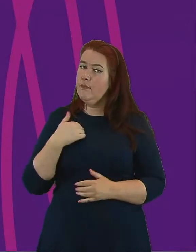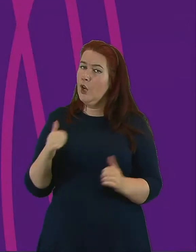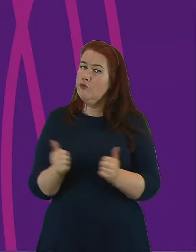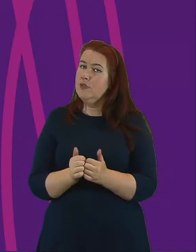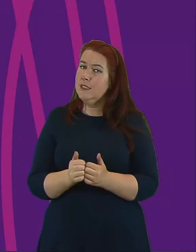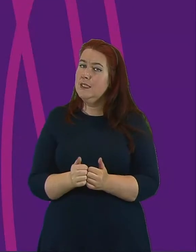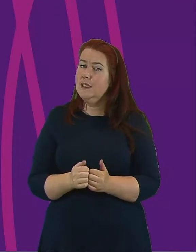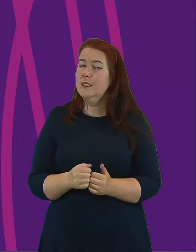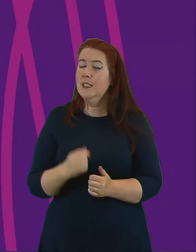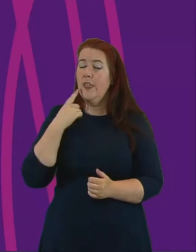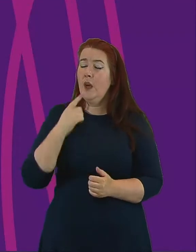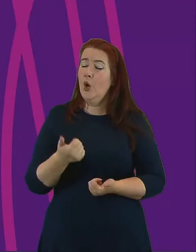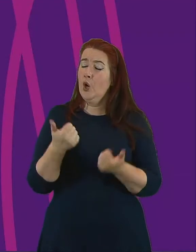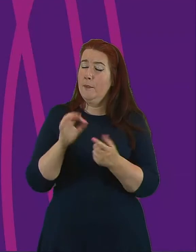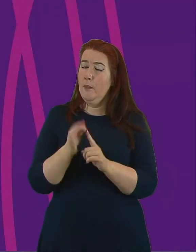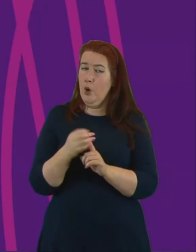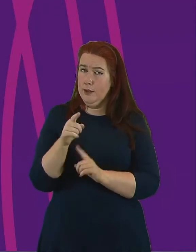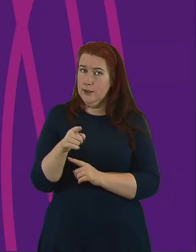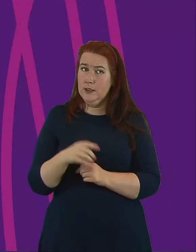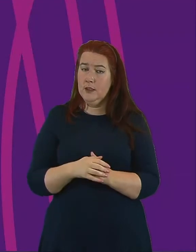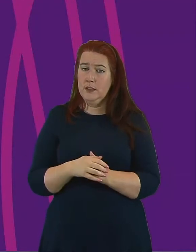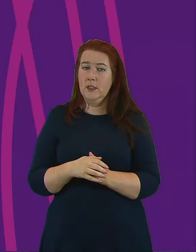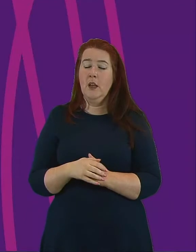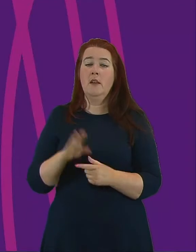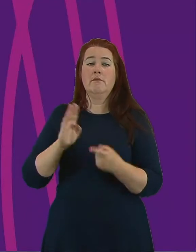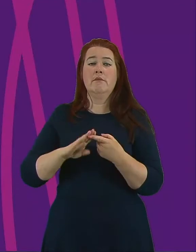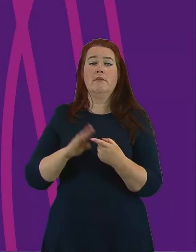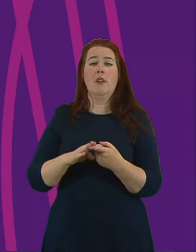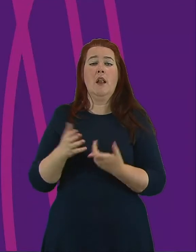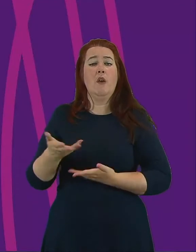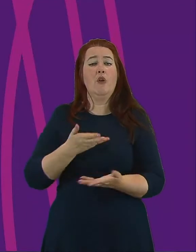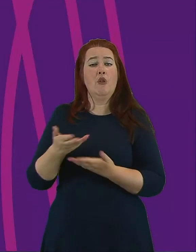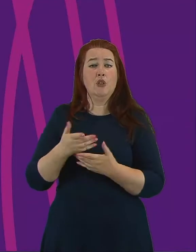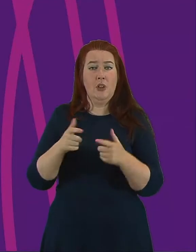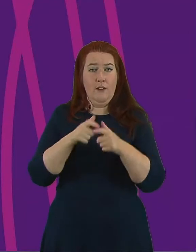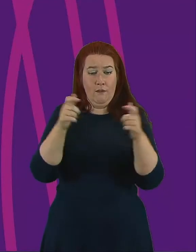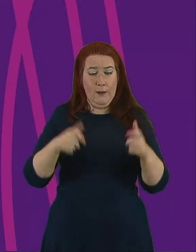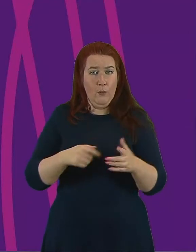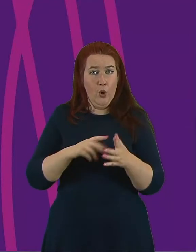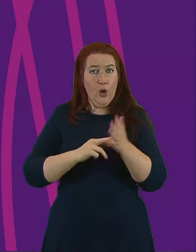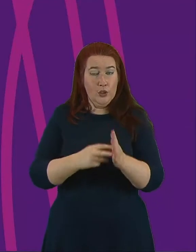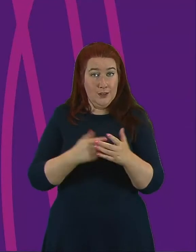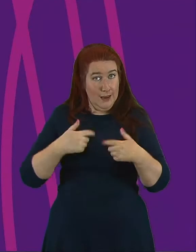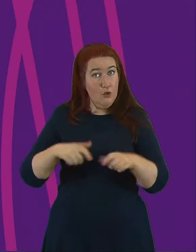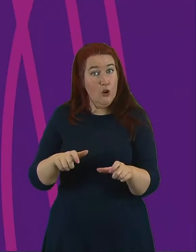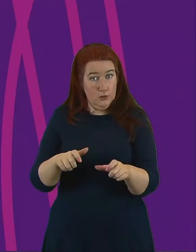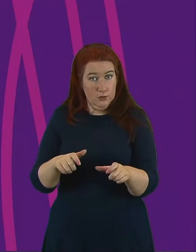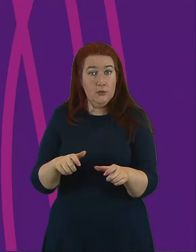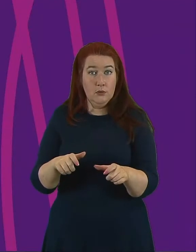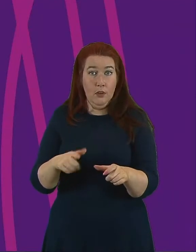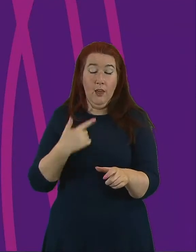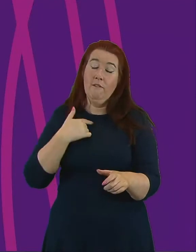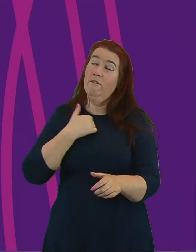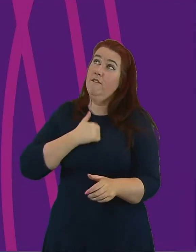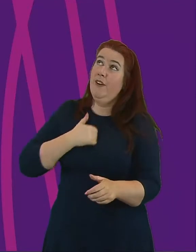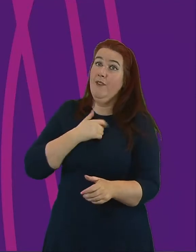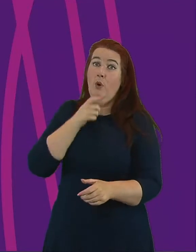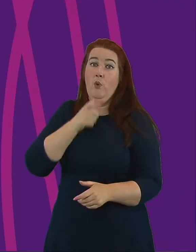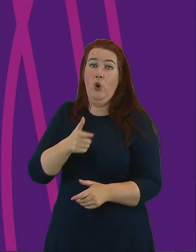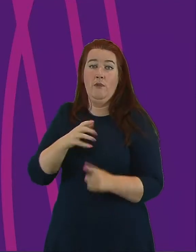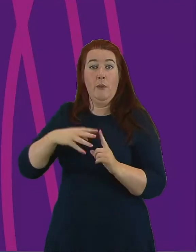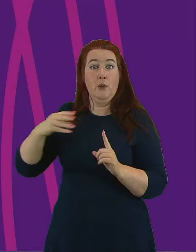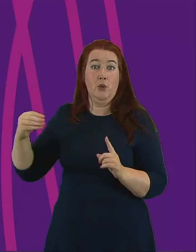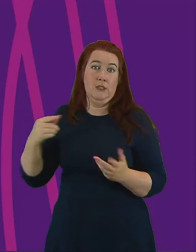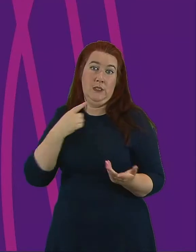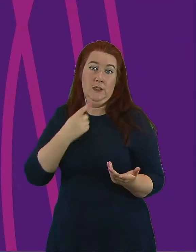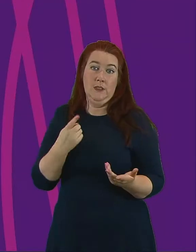two very significant points there. The first one is that the negotiations on the frameworks continue. And it would be perfectly possible in that favourite word of the Tories to